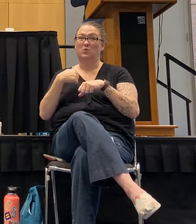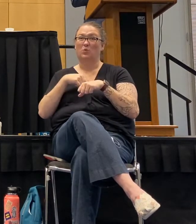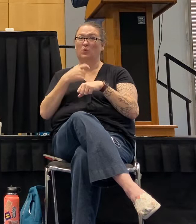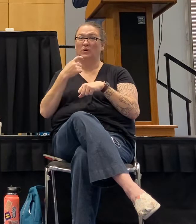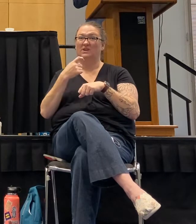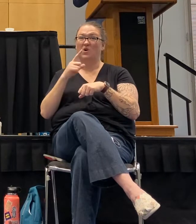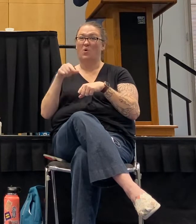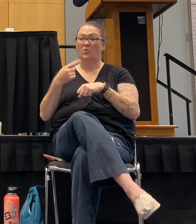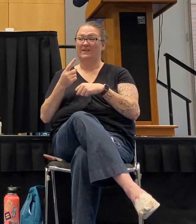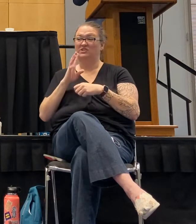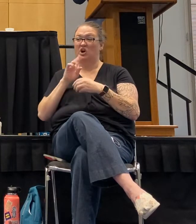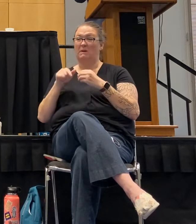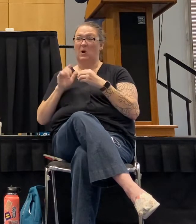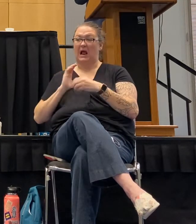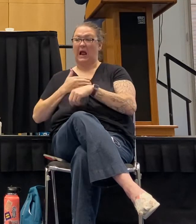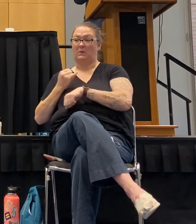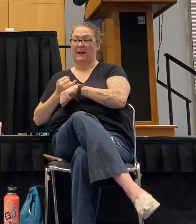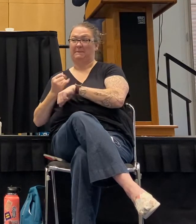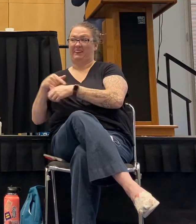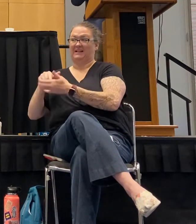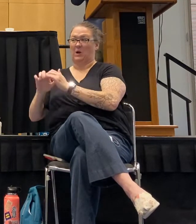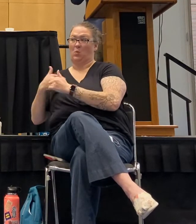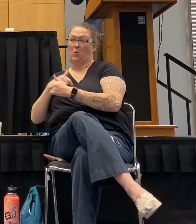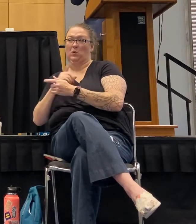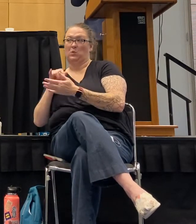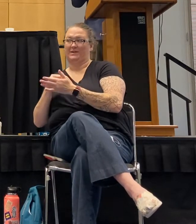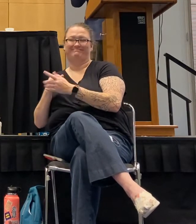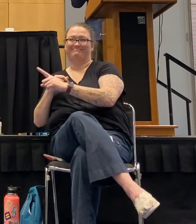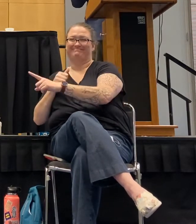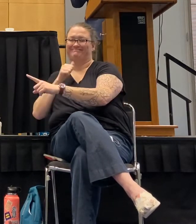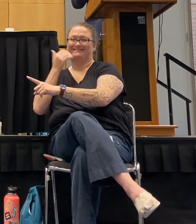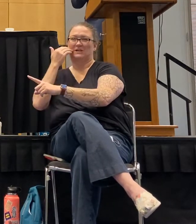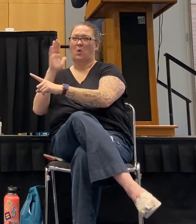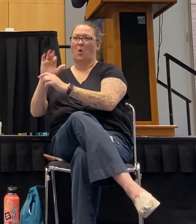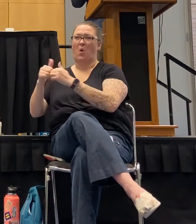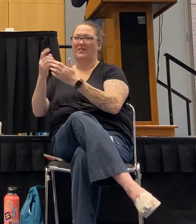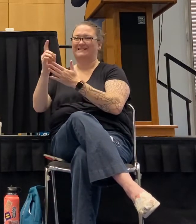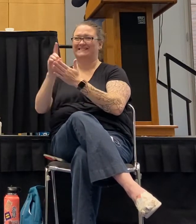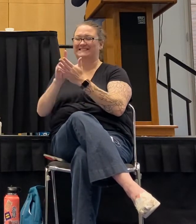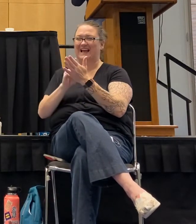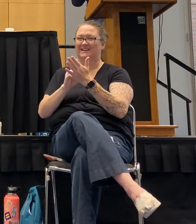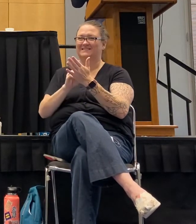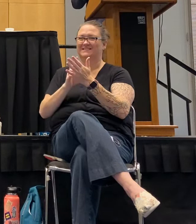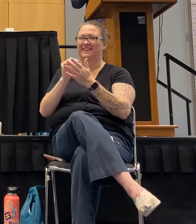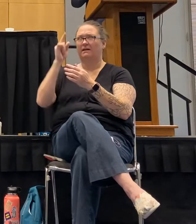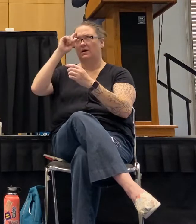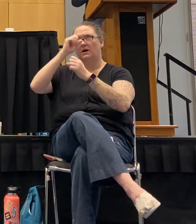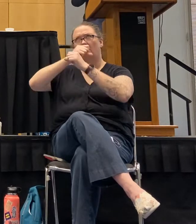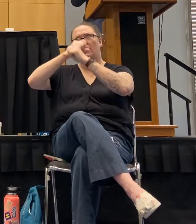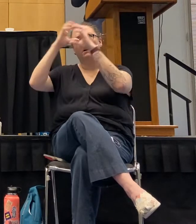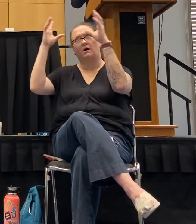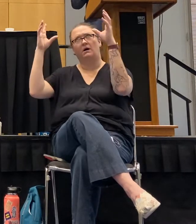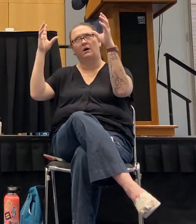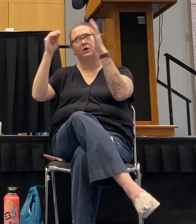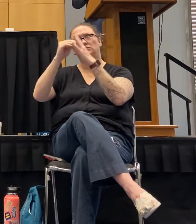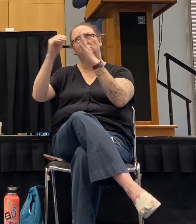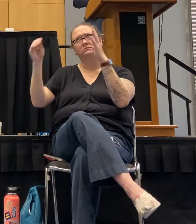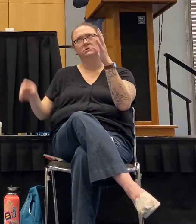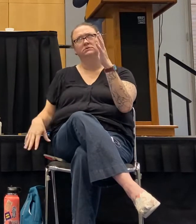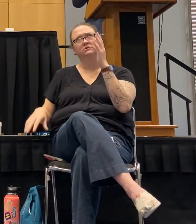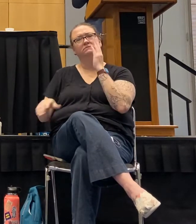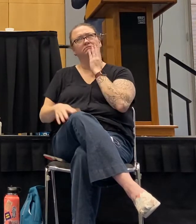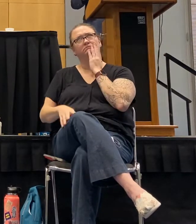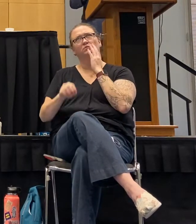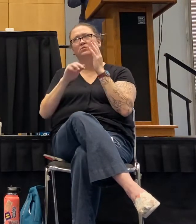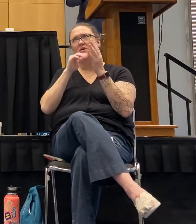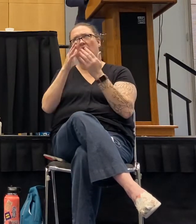telling on our campus, this is the way we're going to do it, they don't know all the details, and they imagine that it's far too expensive or far too